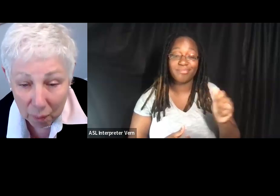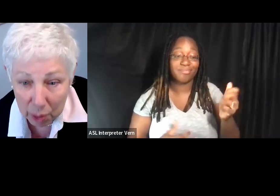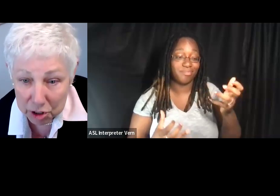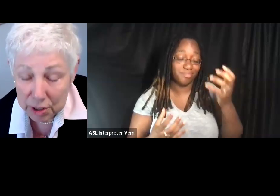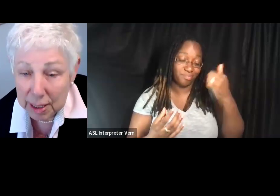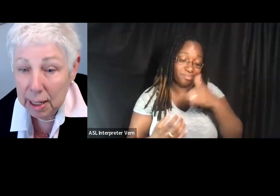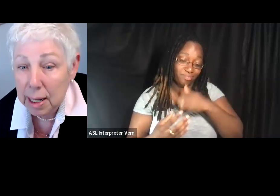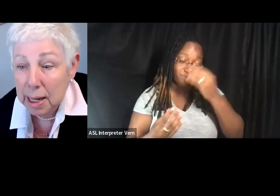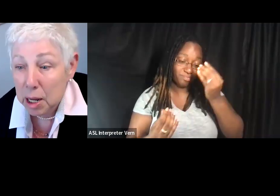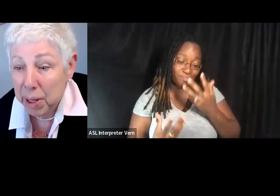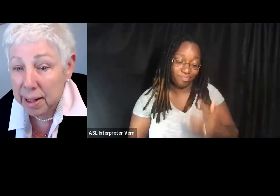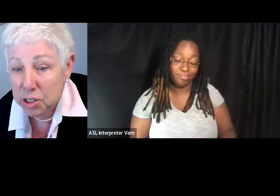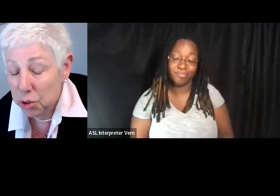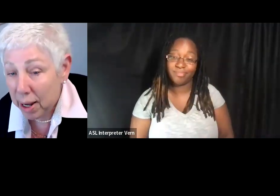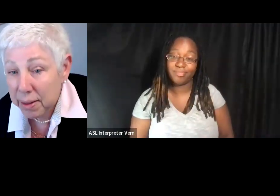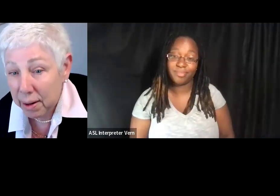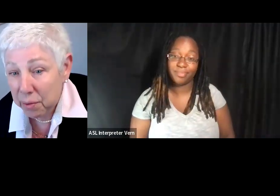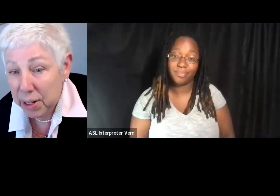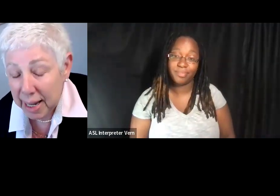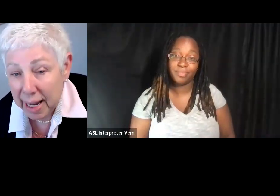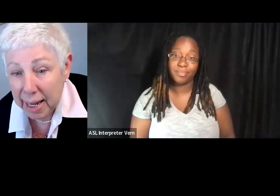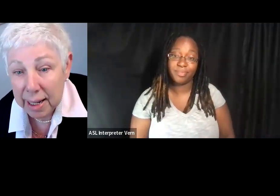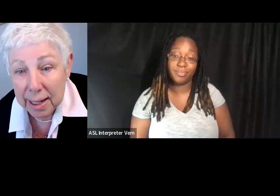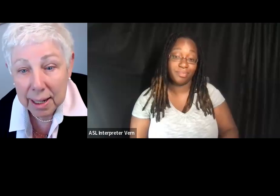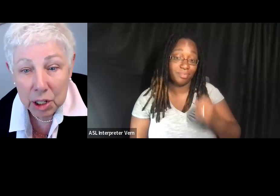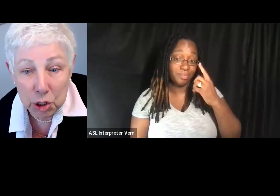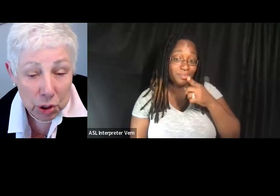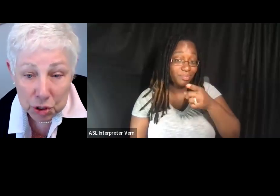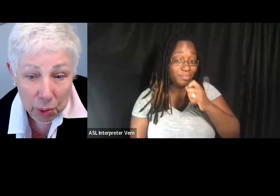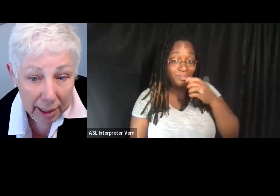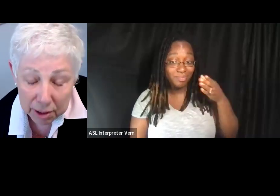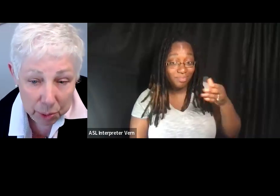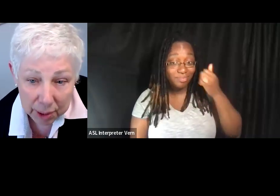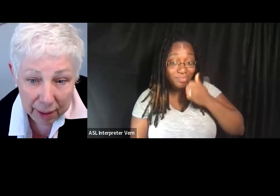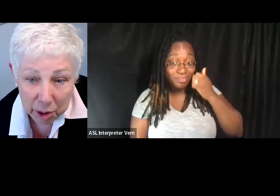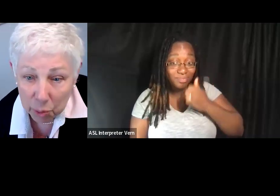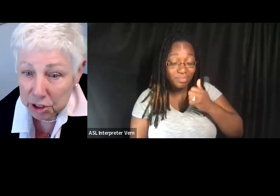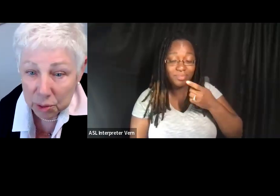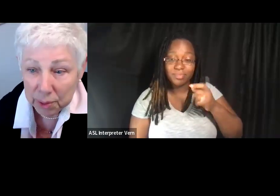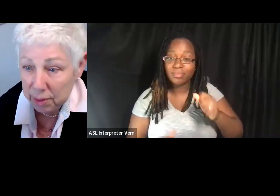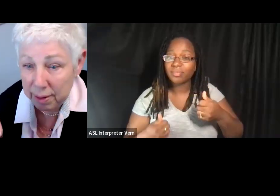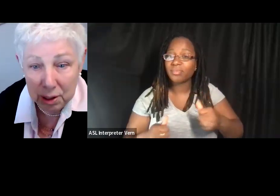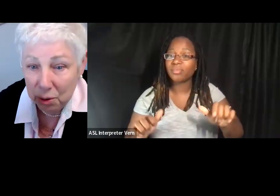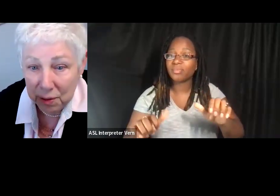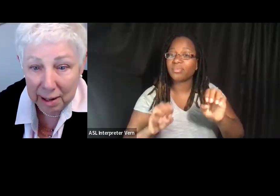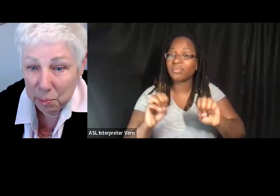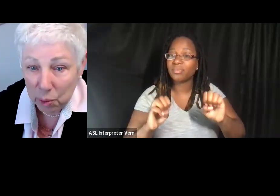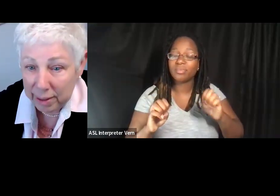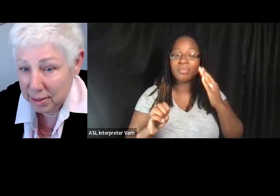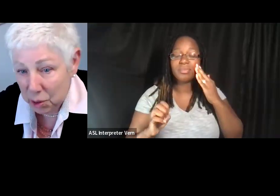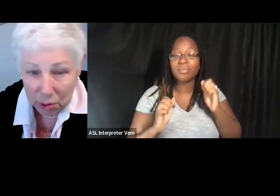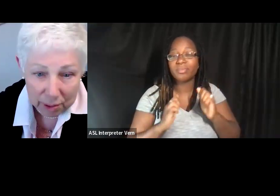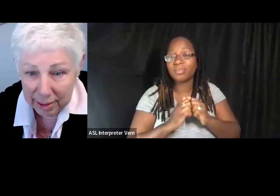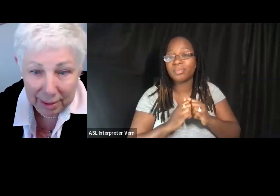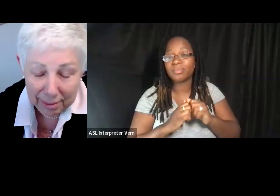know question. Because you're not there every day, you could try to do an evaluation with the,